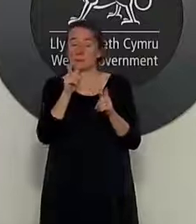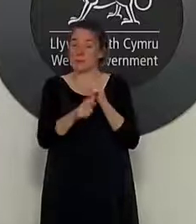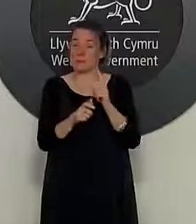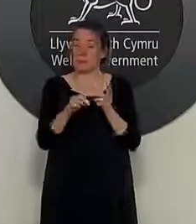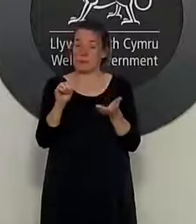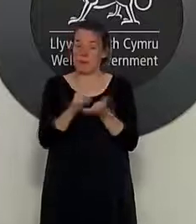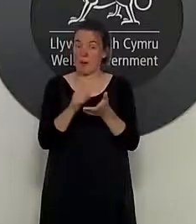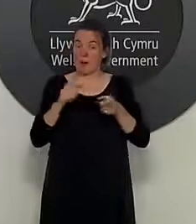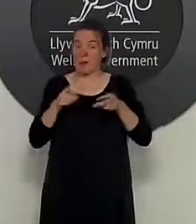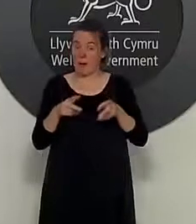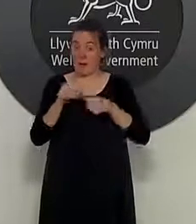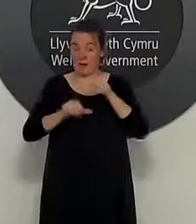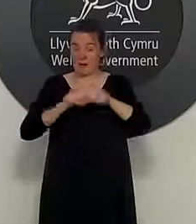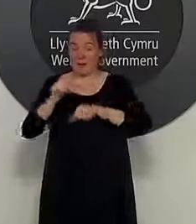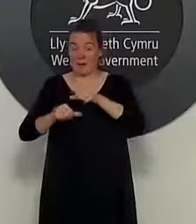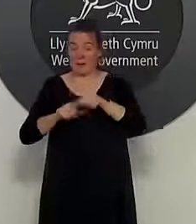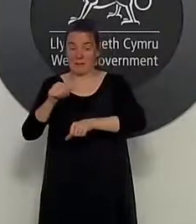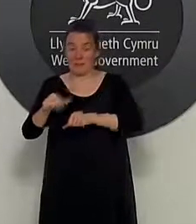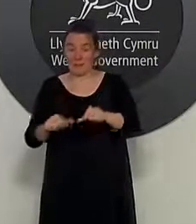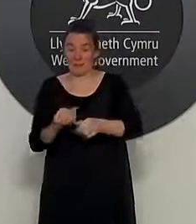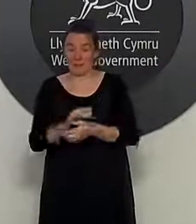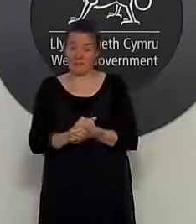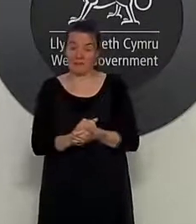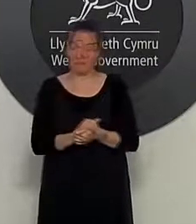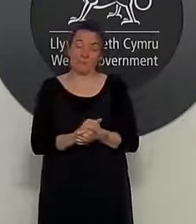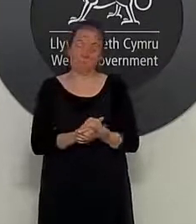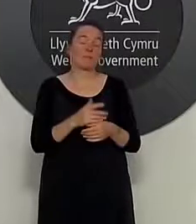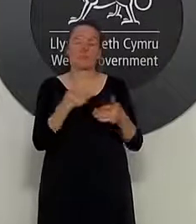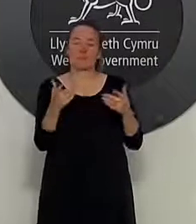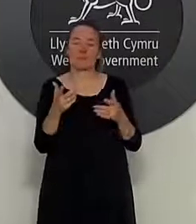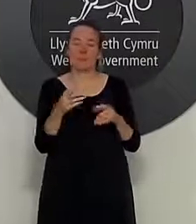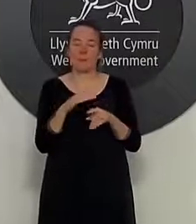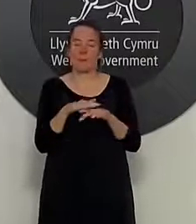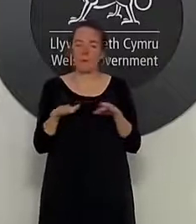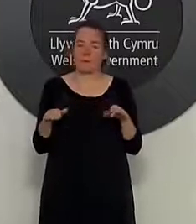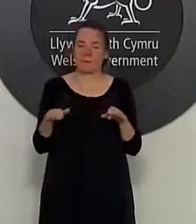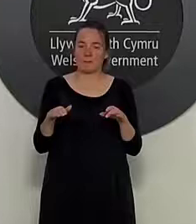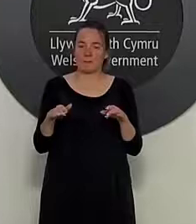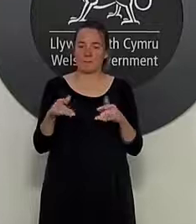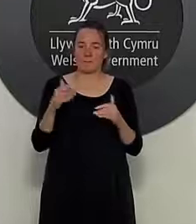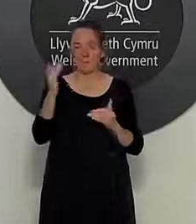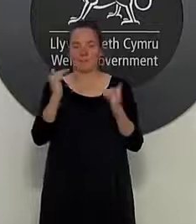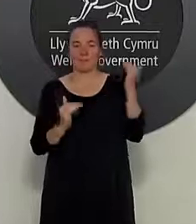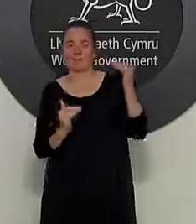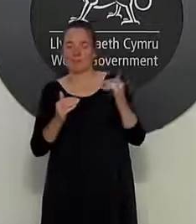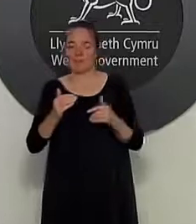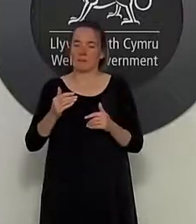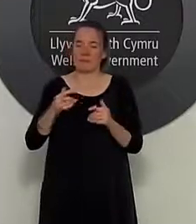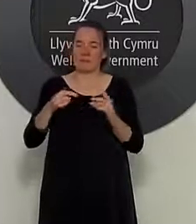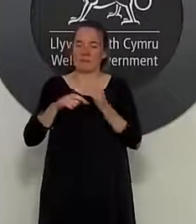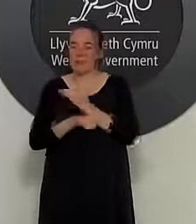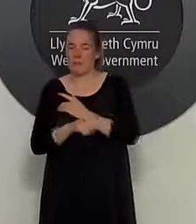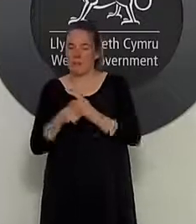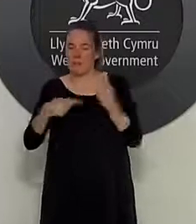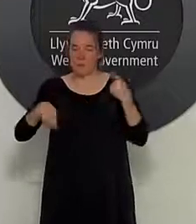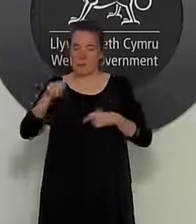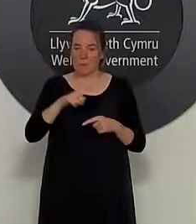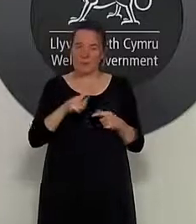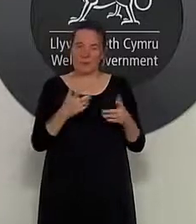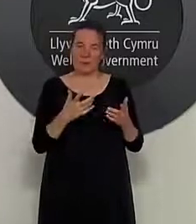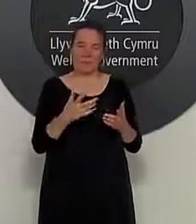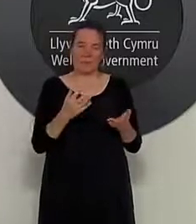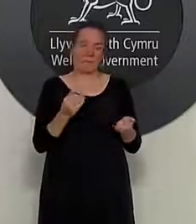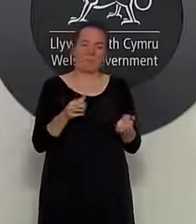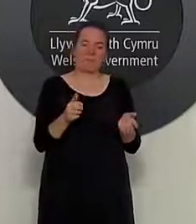are not undercut or disadvantaged by people who maybe don't operate to the same standards. And it will offer a guarantee